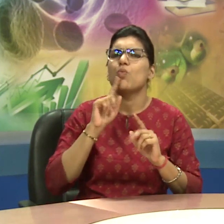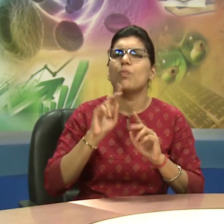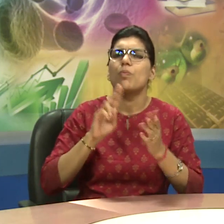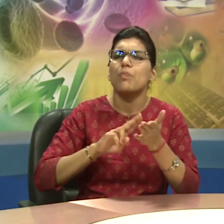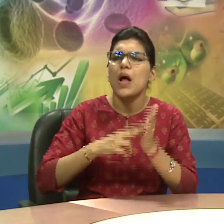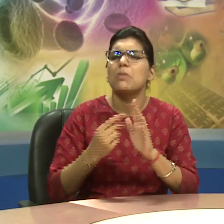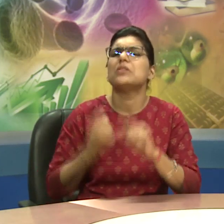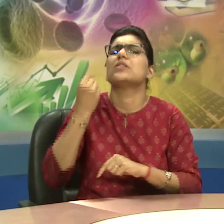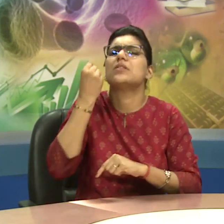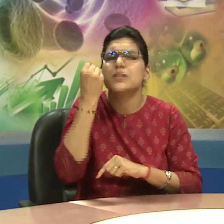whereas